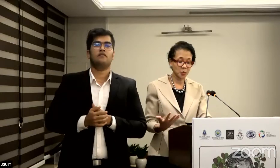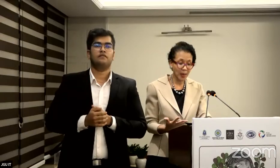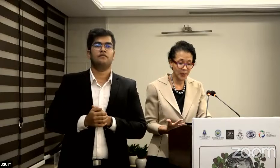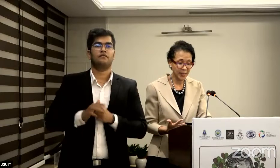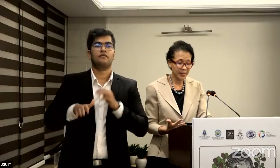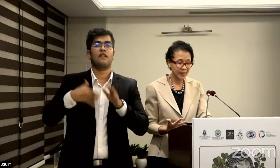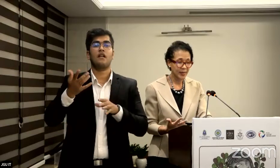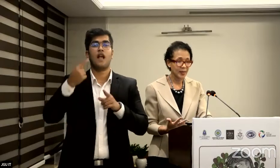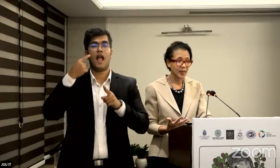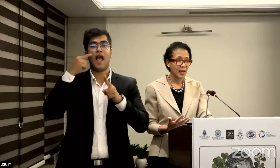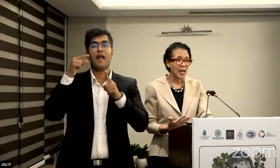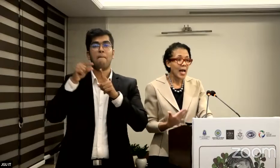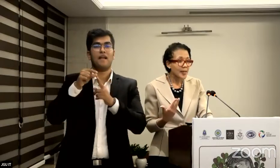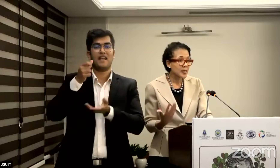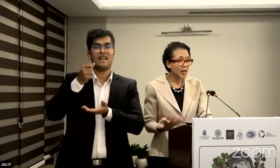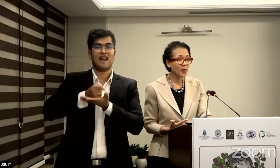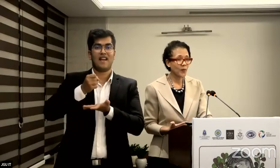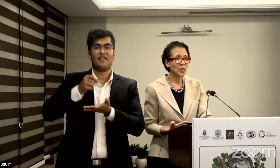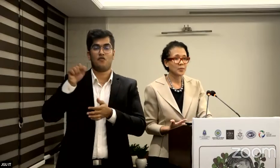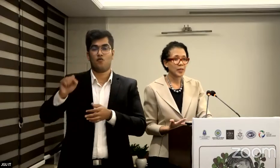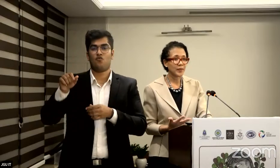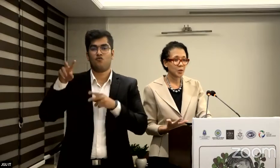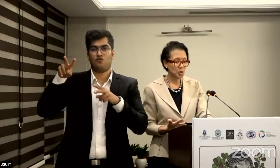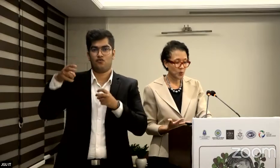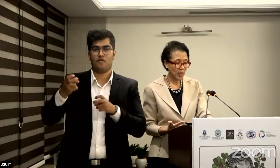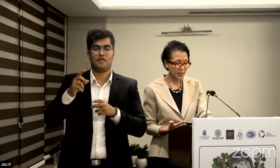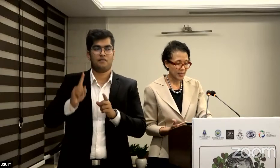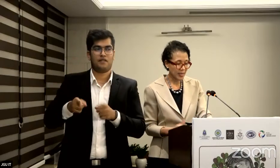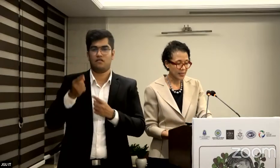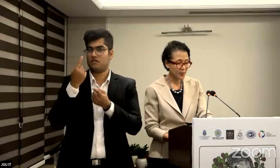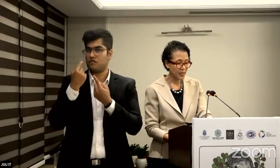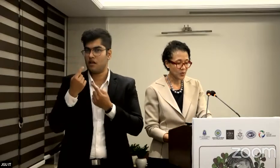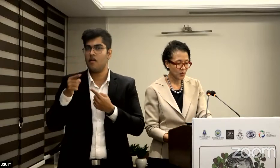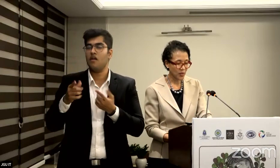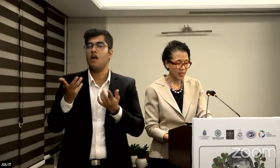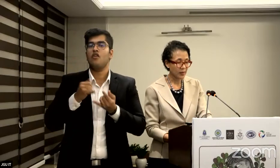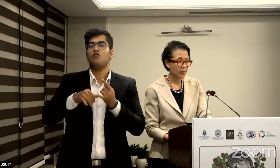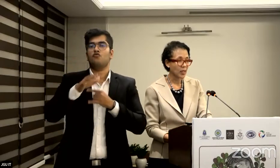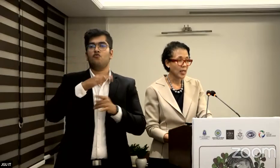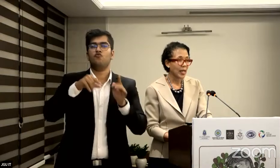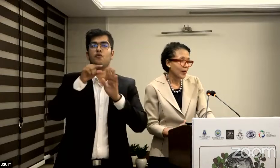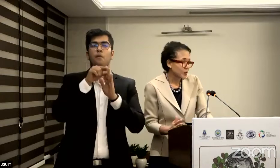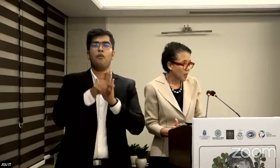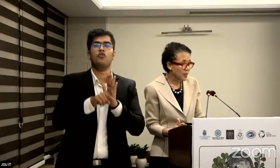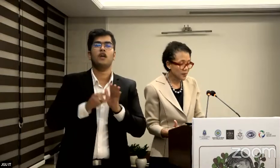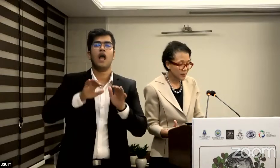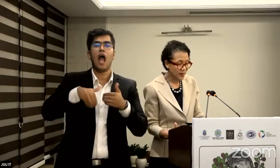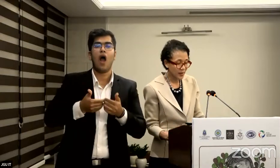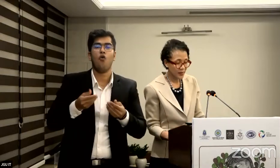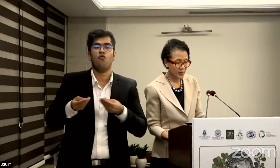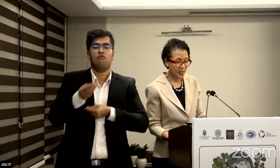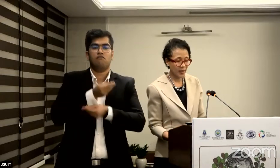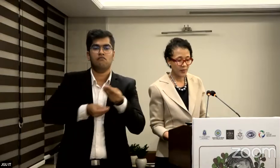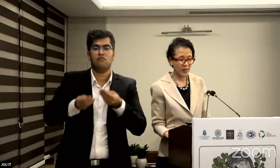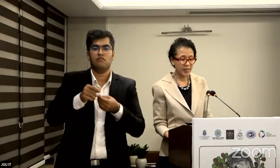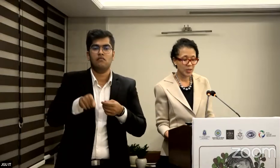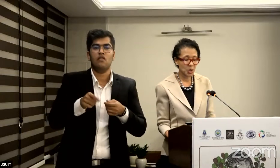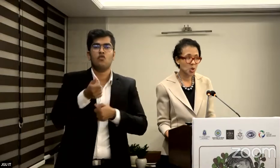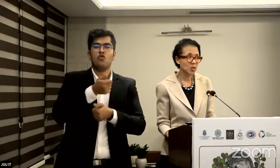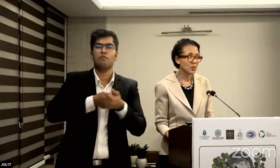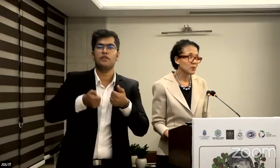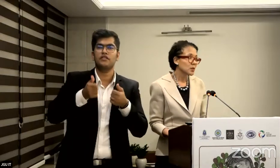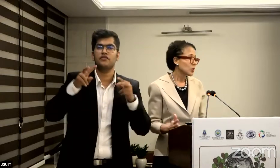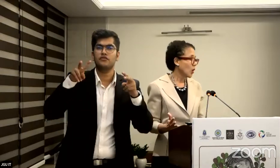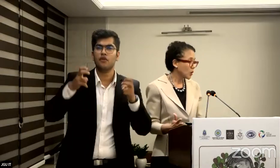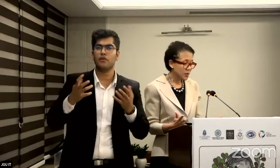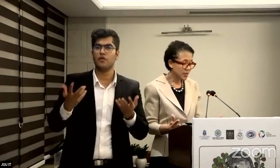intellectual property as another form of social policy that competes with trade. After all, the theory of comparative